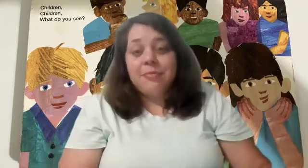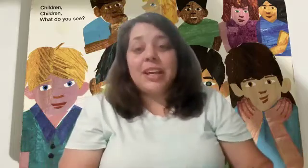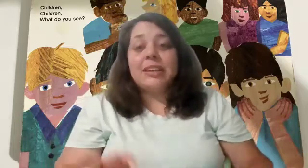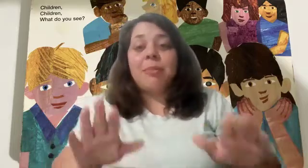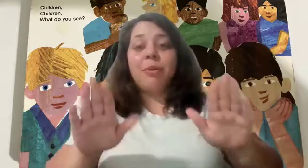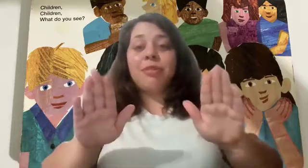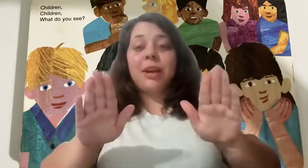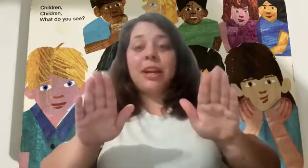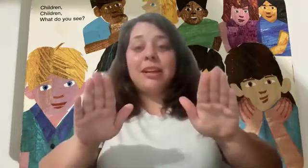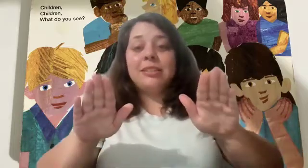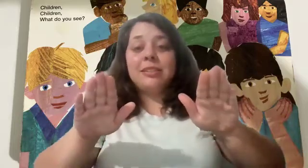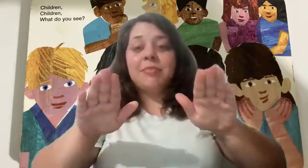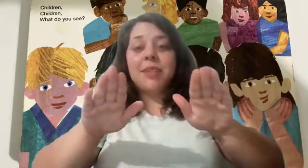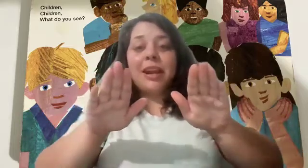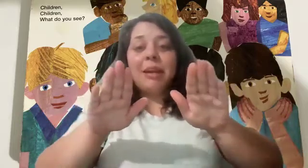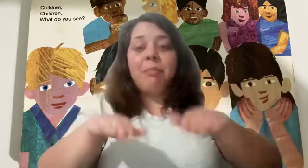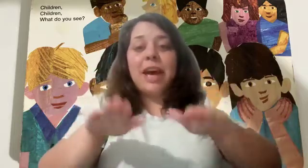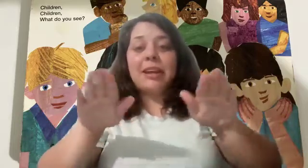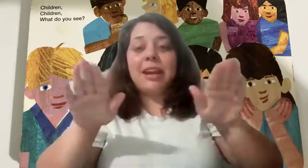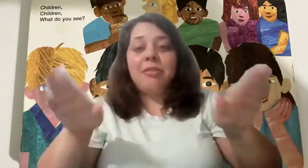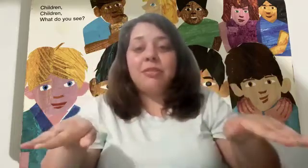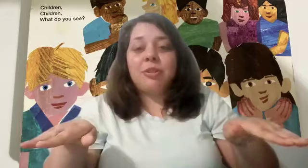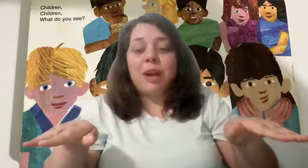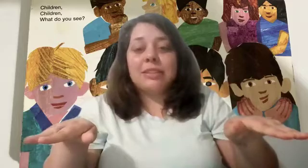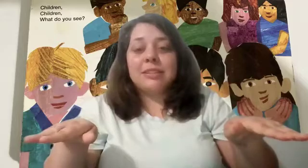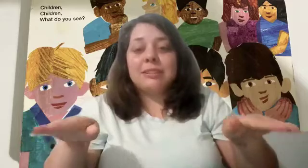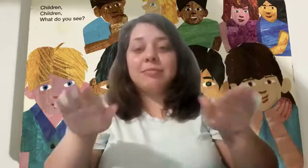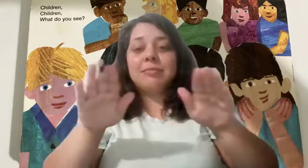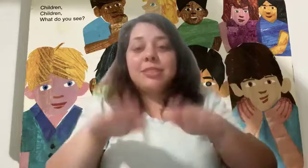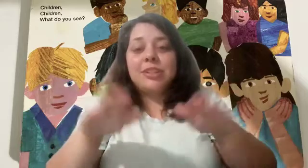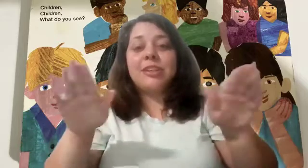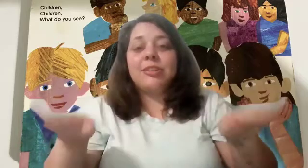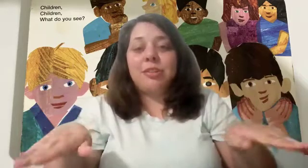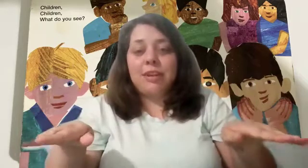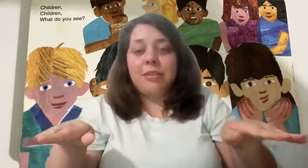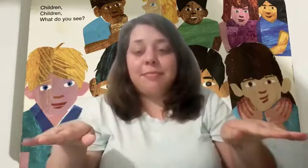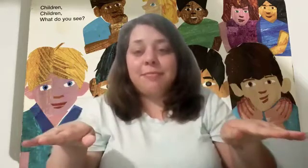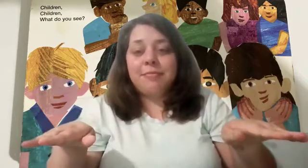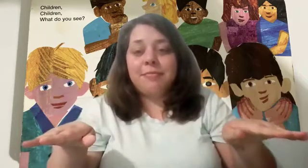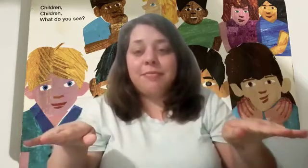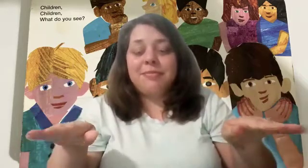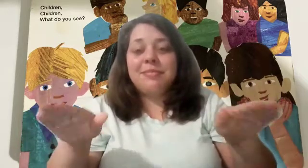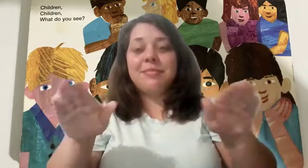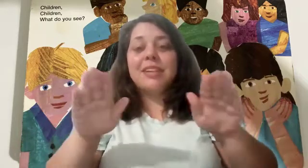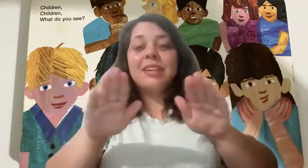Children. I take both of my hands and I pat down twice. Children.